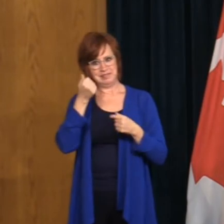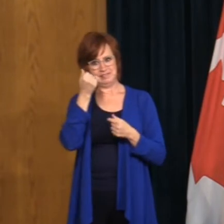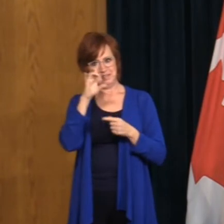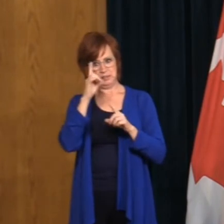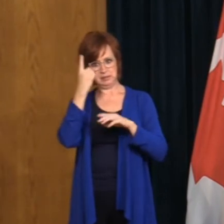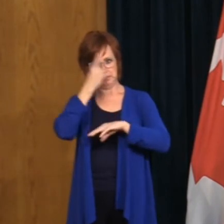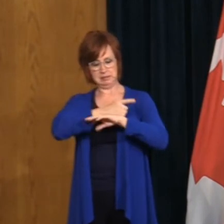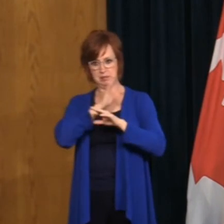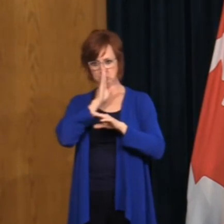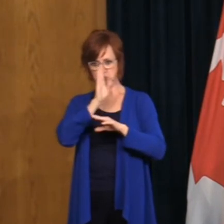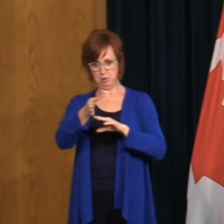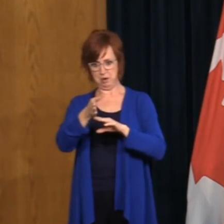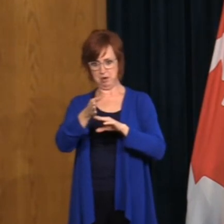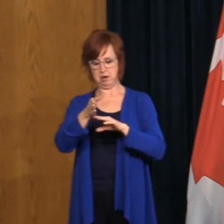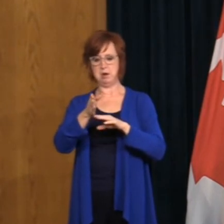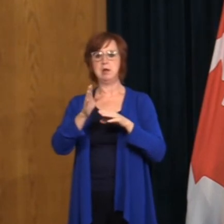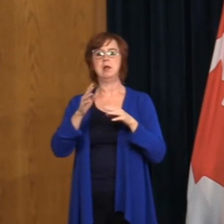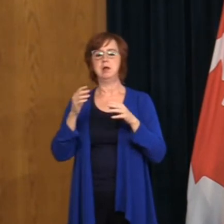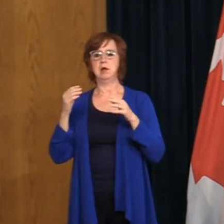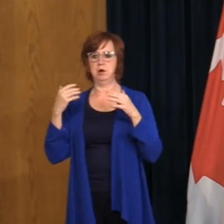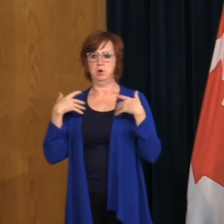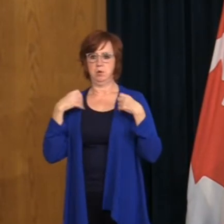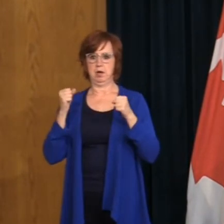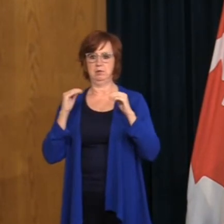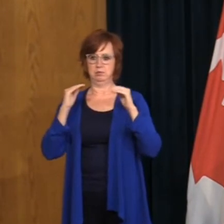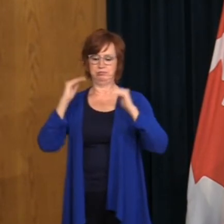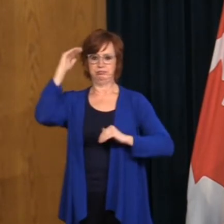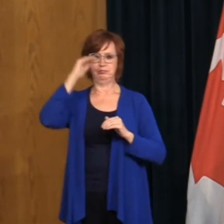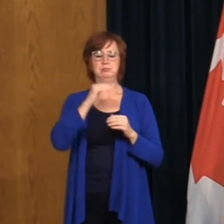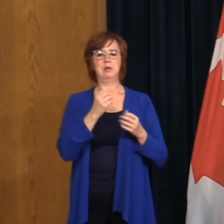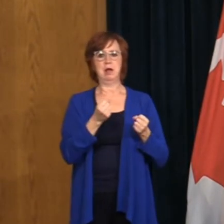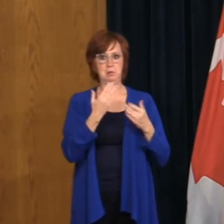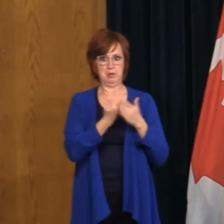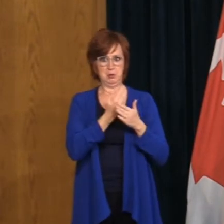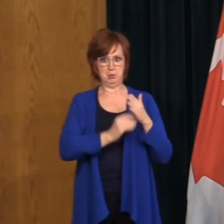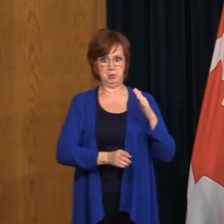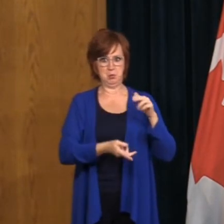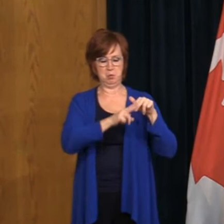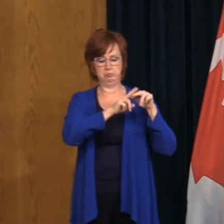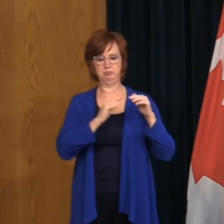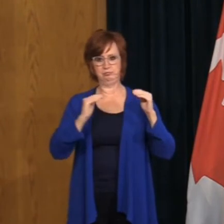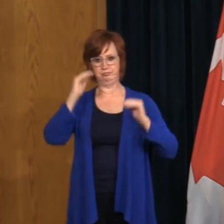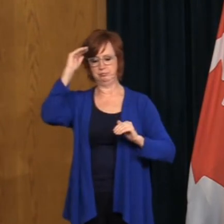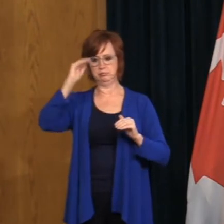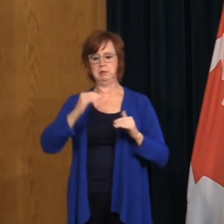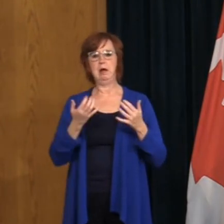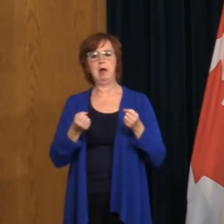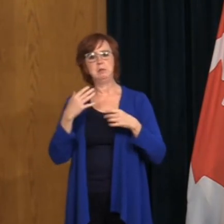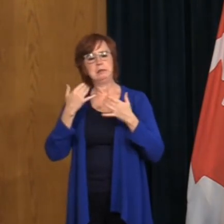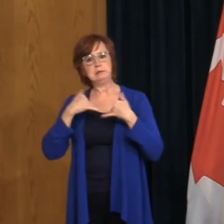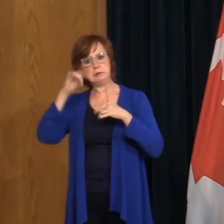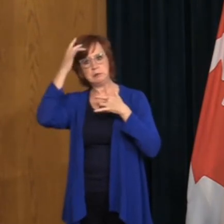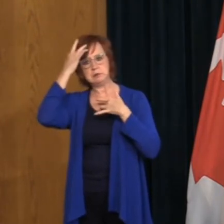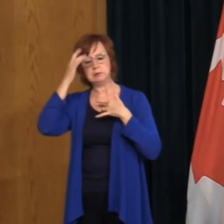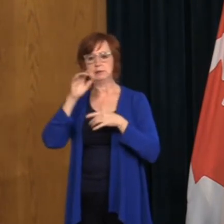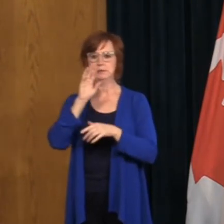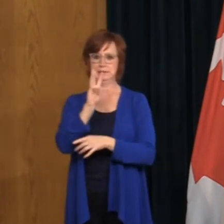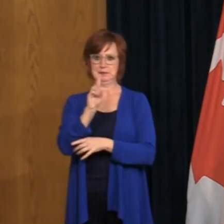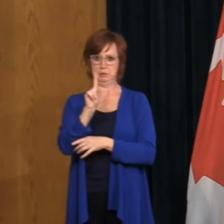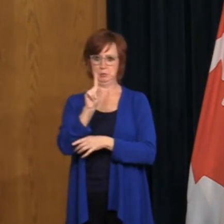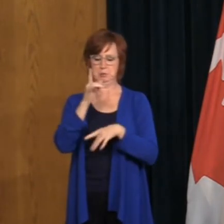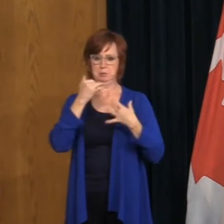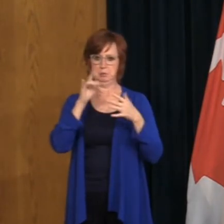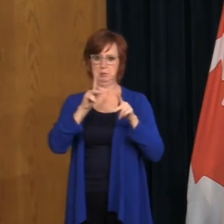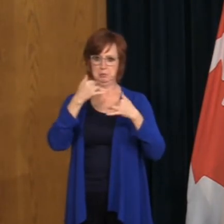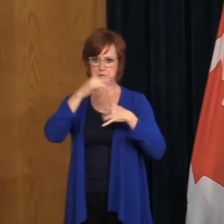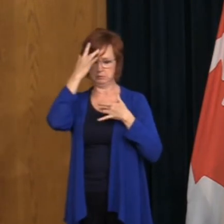has exceeded the number of new cases, and the number of known active cases is now down to just 61. That's good news, as